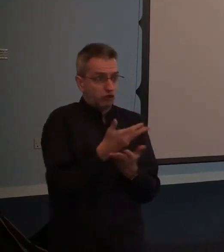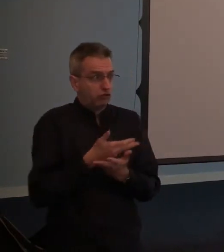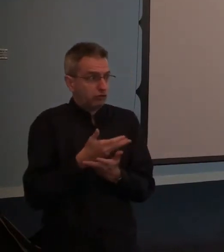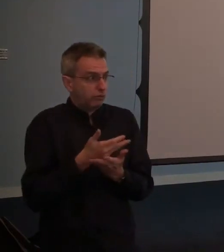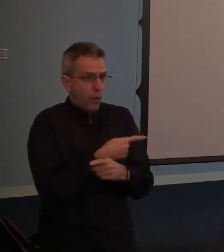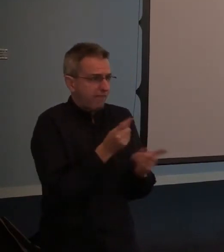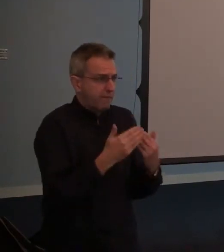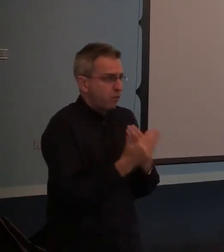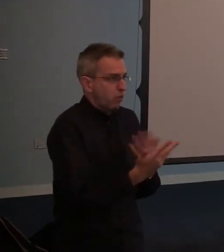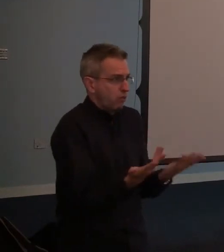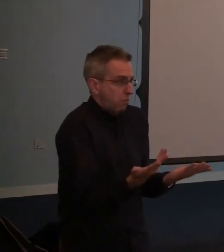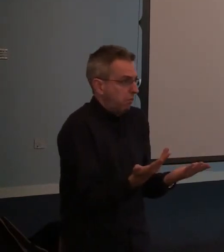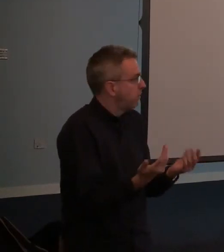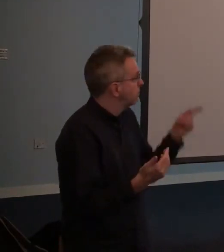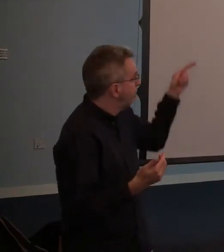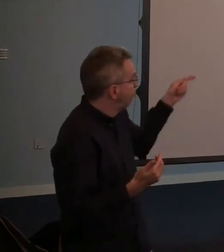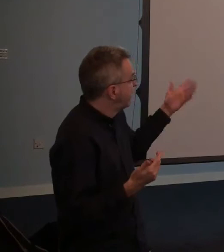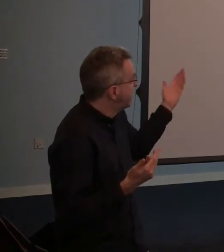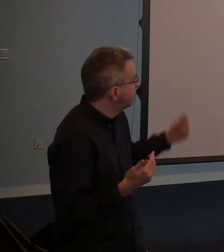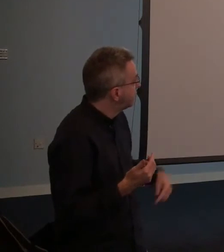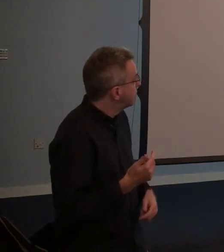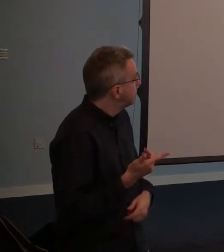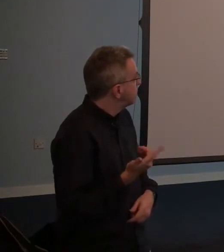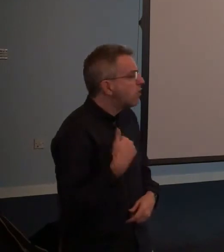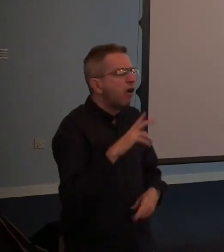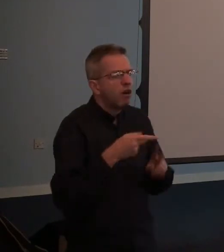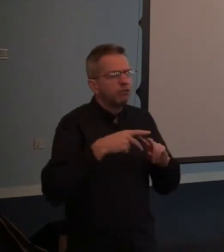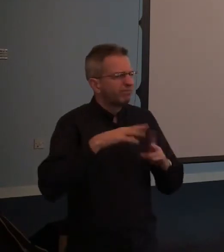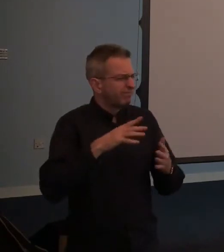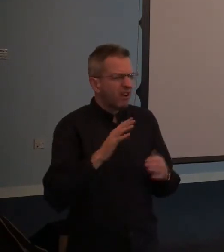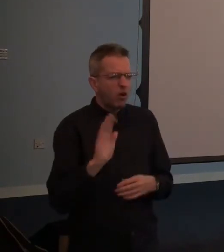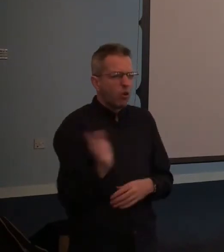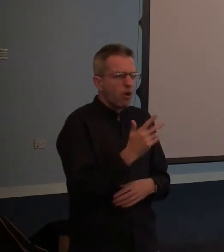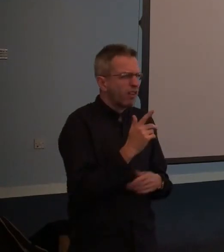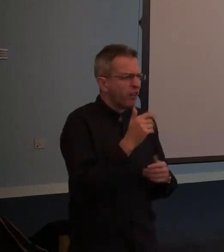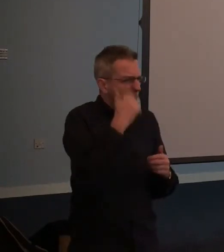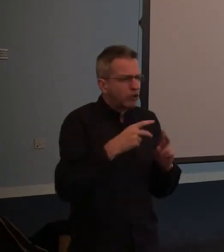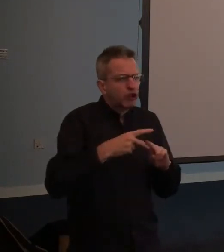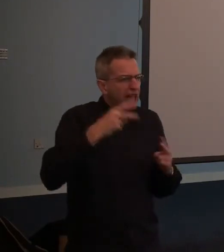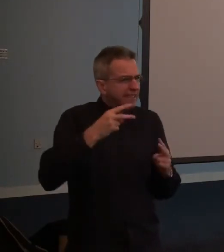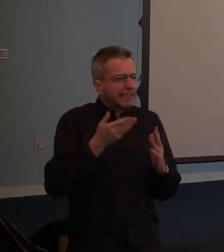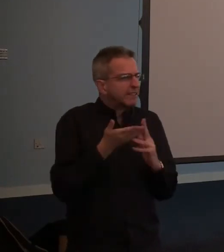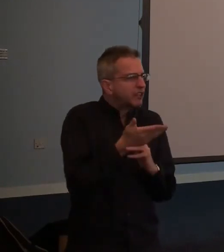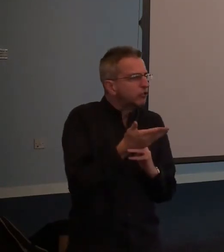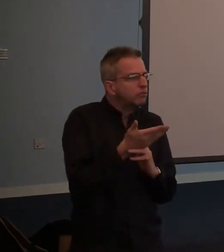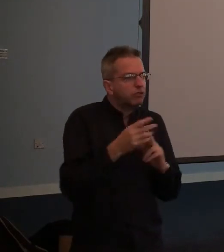And I'm going to throw in a few ideas for discussion. You may come up with more, which is great. There's three here.